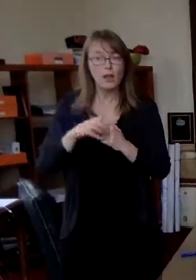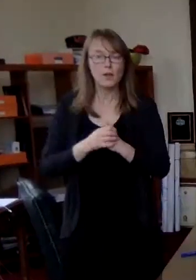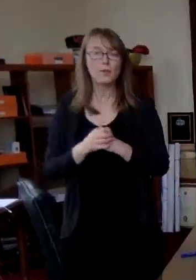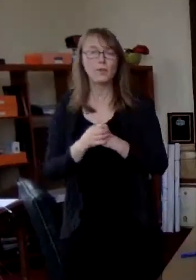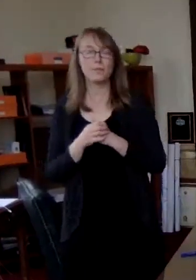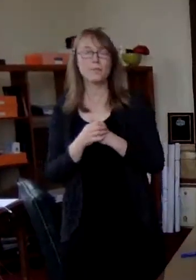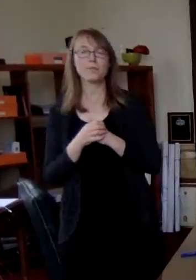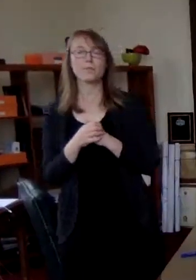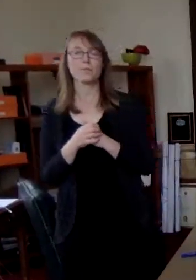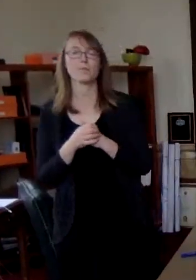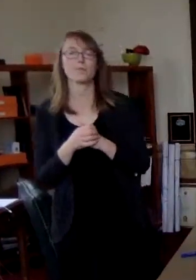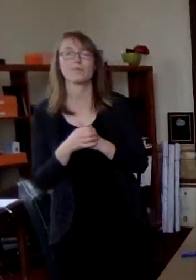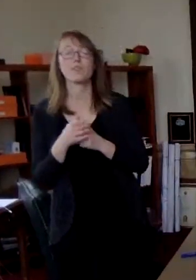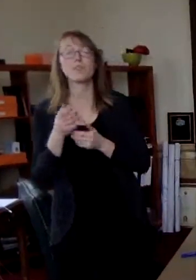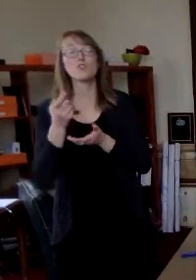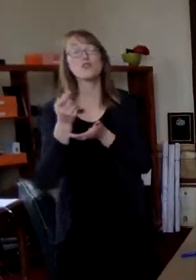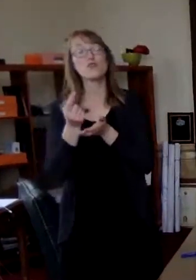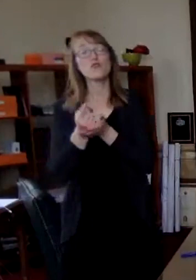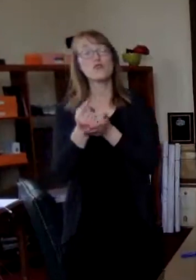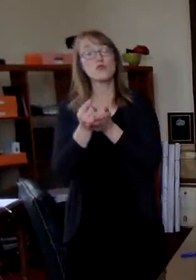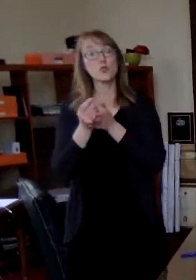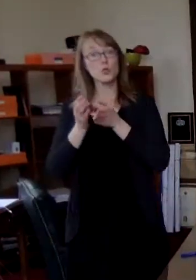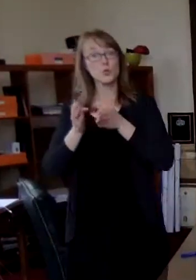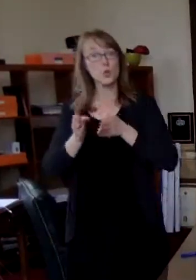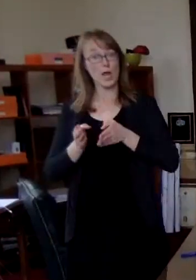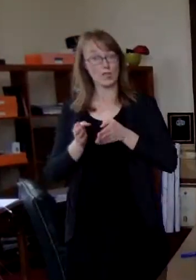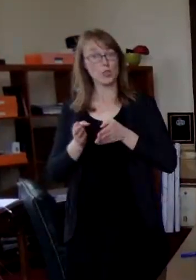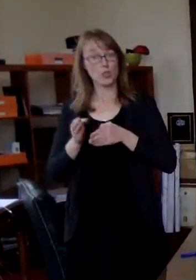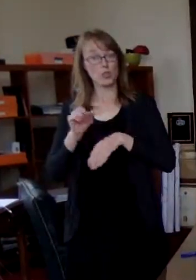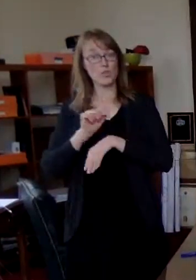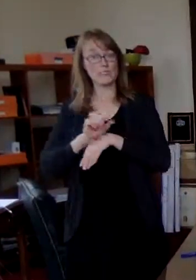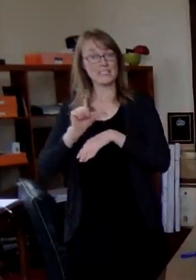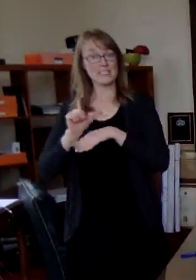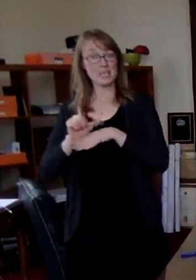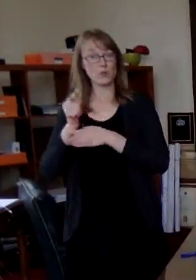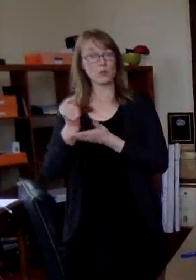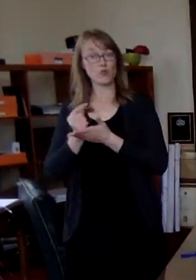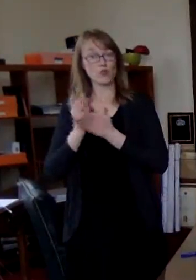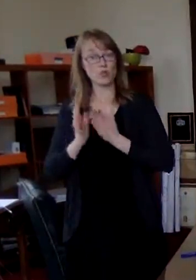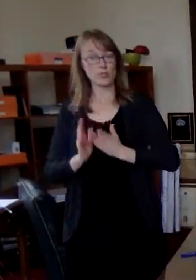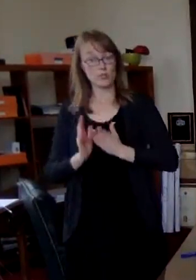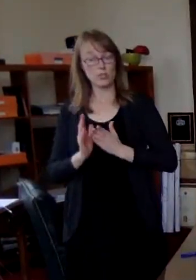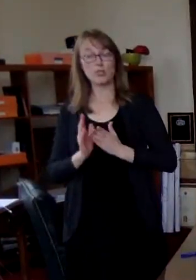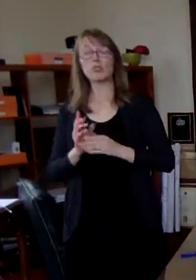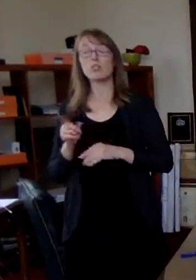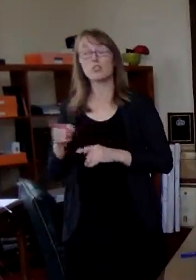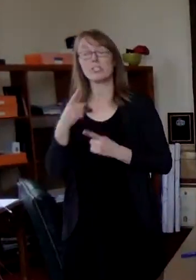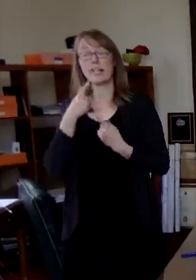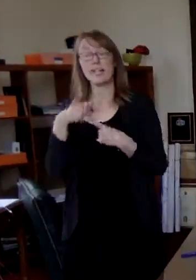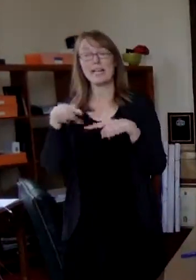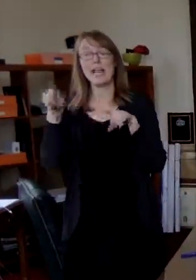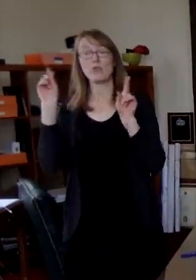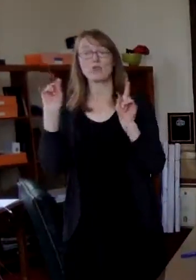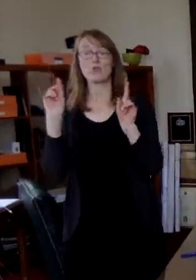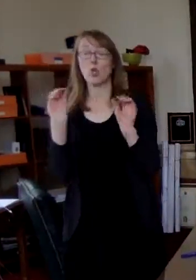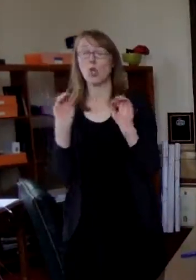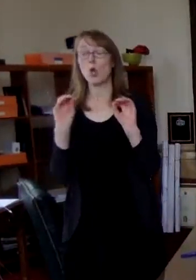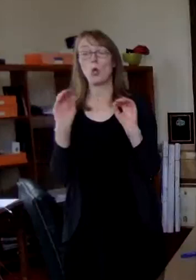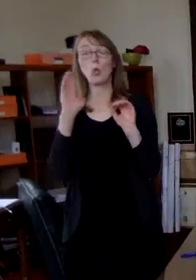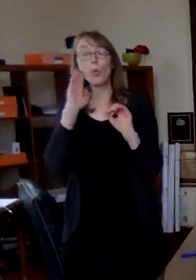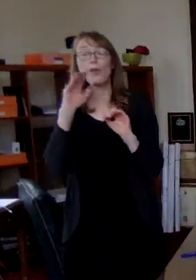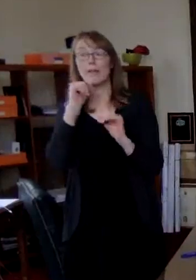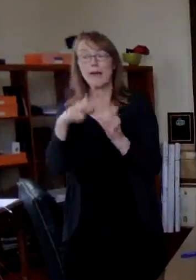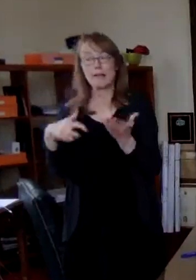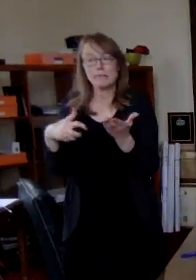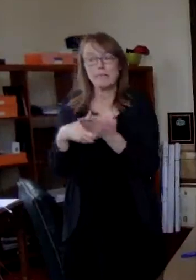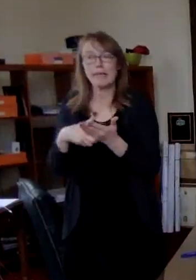think, a week ago that that she would no longer be doing any parking enforcement in the city. So meters are free for now, folks.